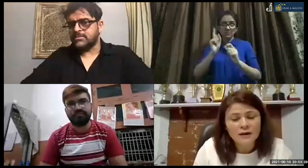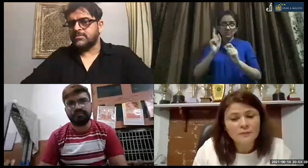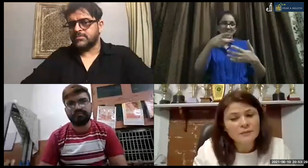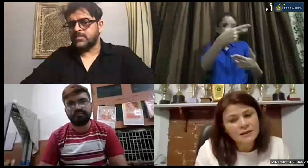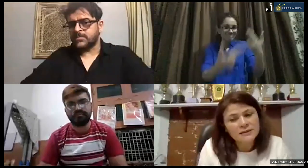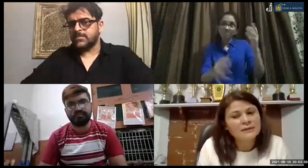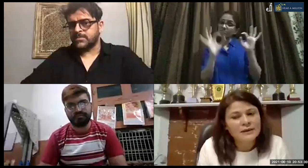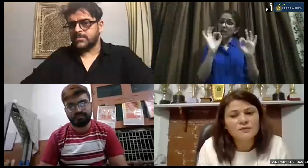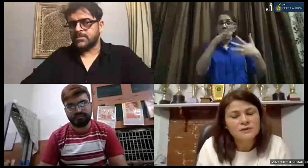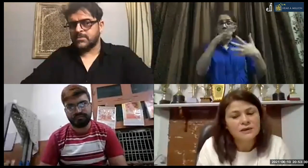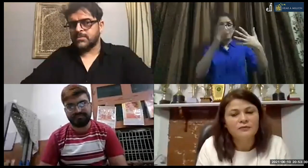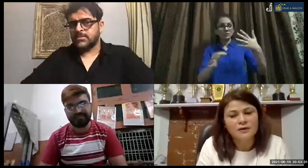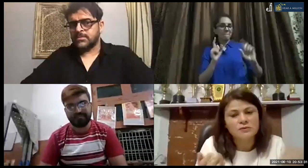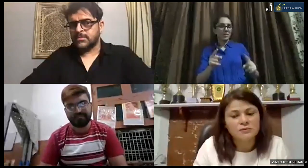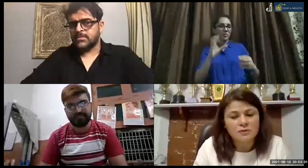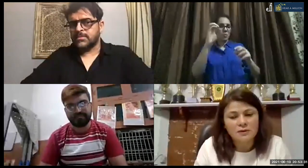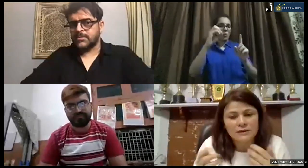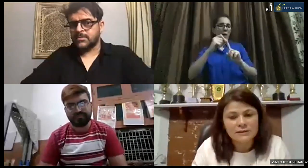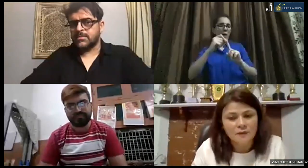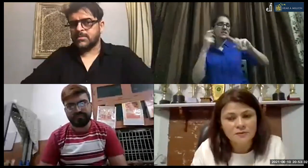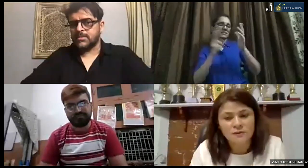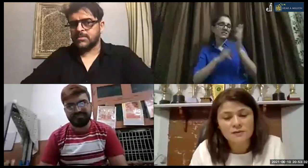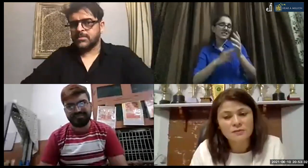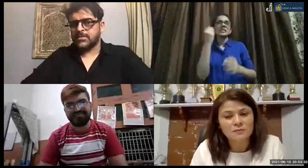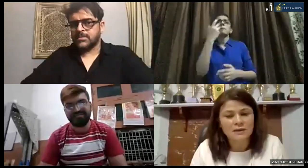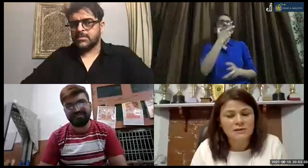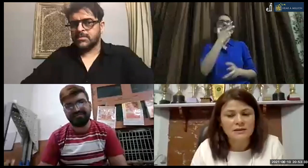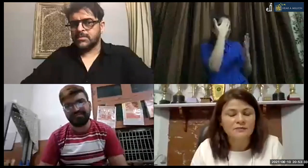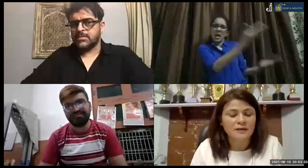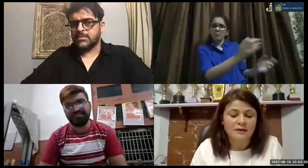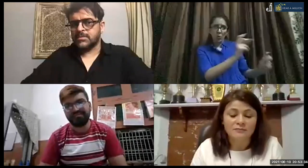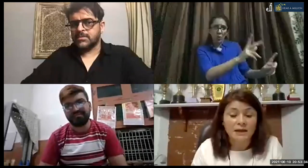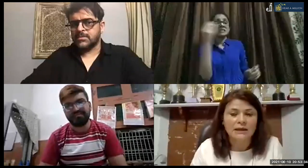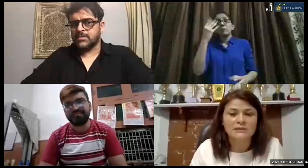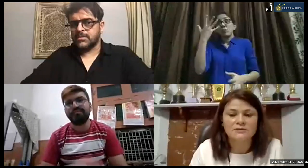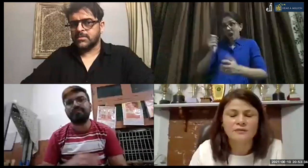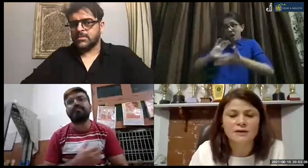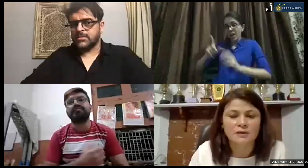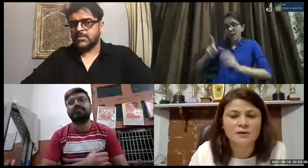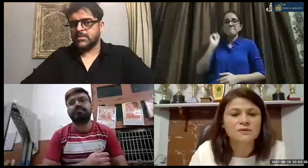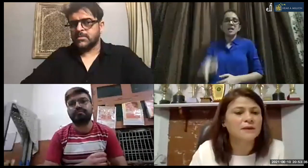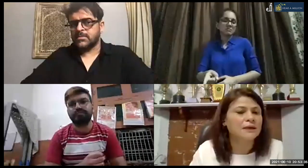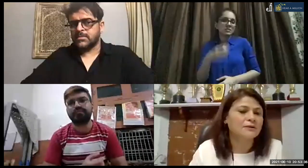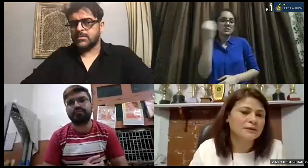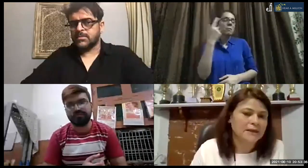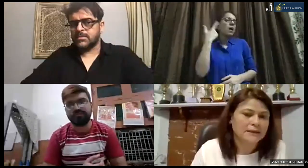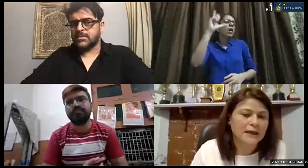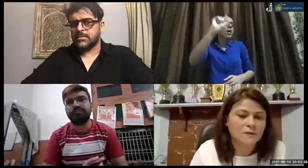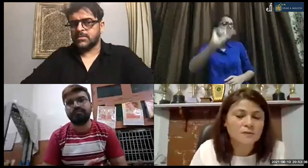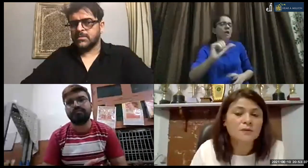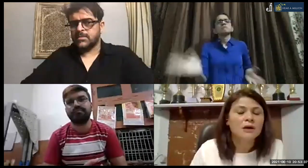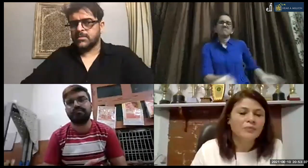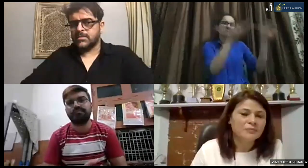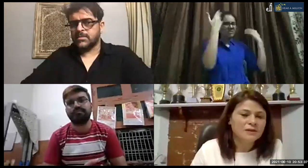be available, because there are some who still prefer to use oralism also in school, because some of them have mild cases of hearing loss. So we cannot deny